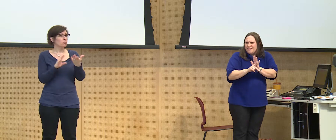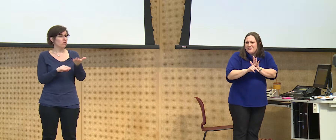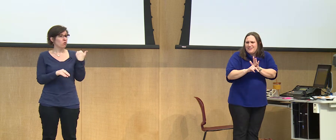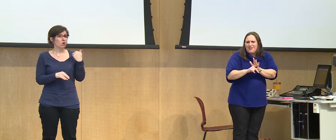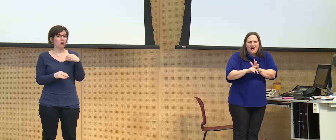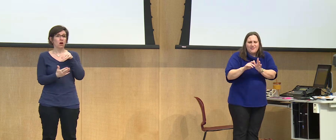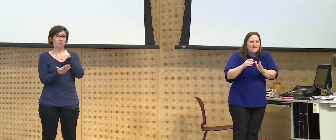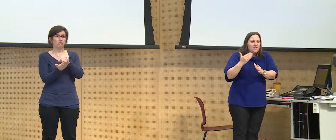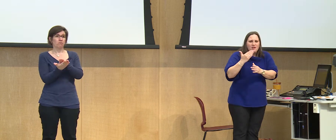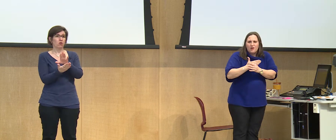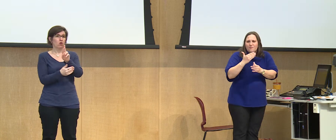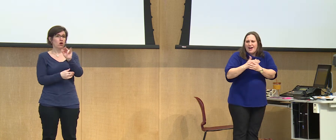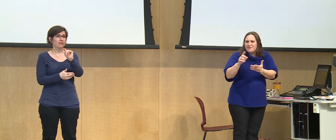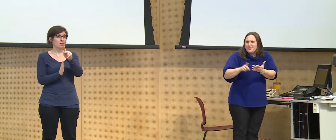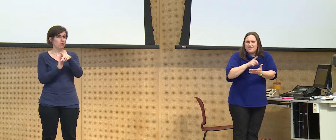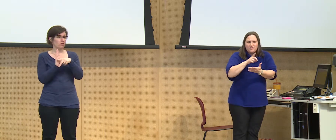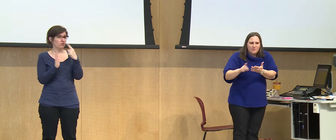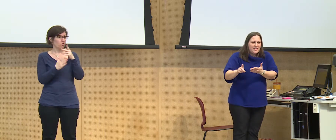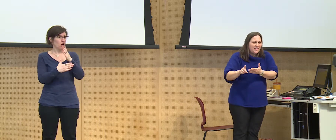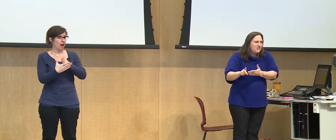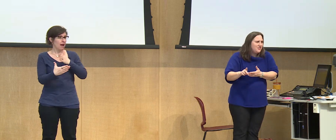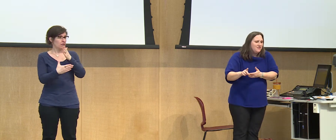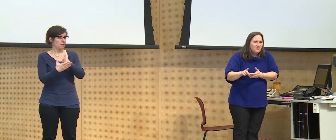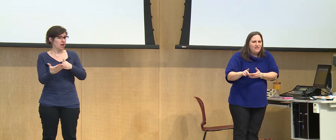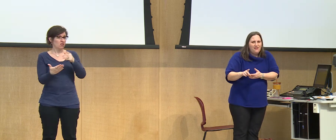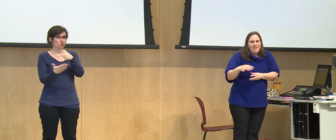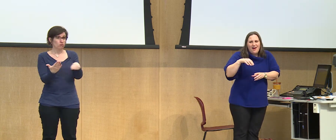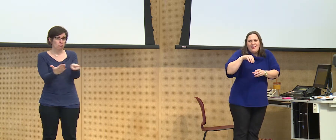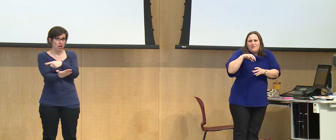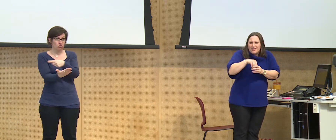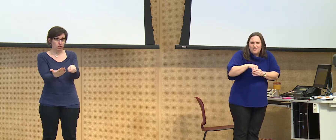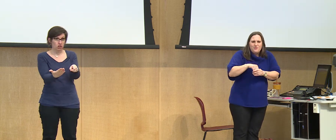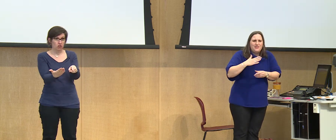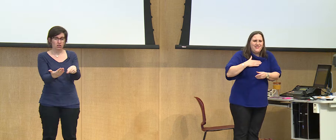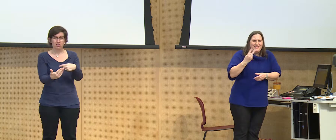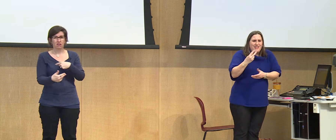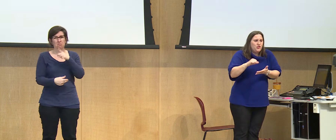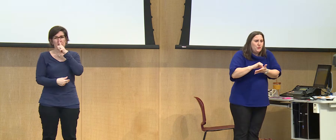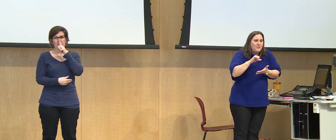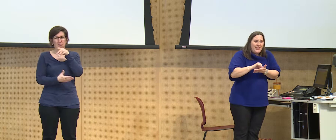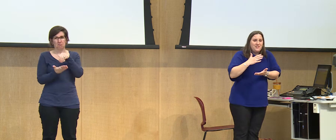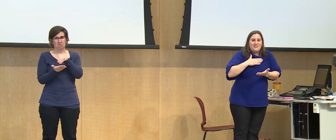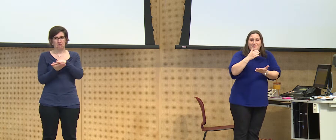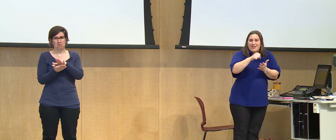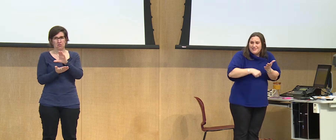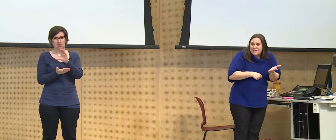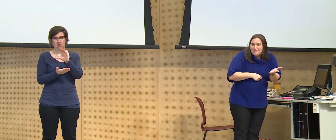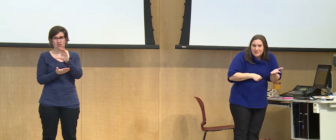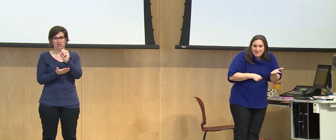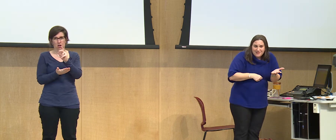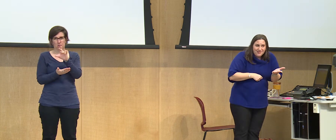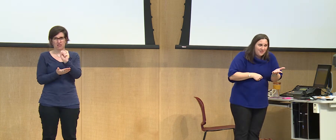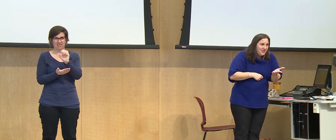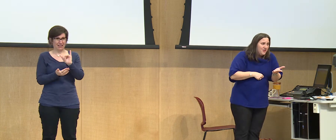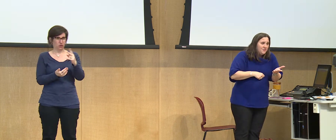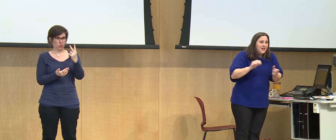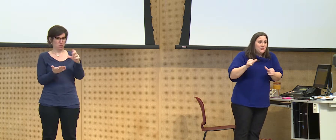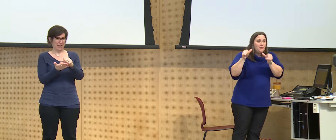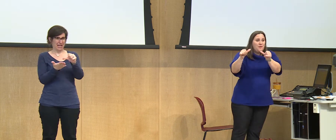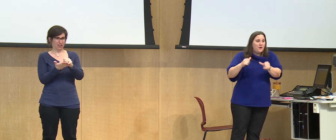policy on harassment and discrimination. I don't include it. That's like 2 pages in my syllabus, right? So I post